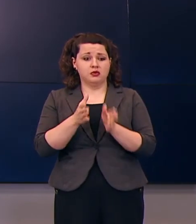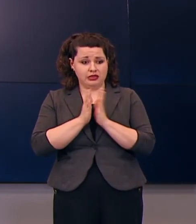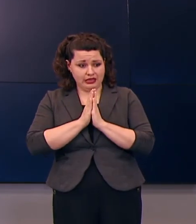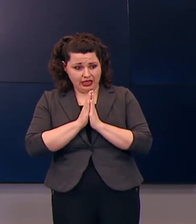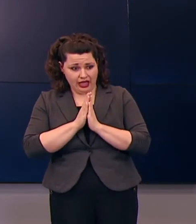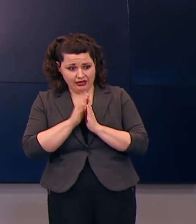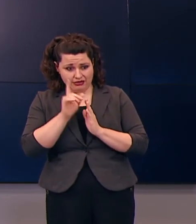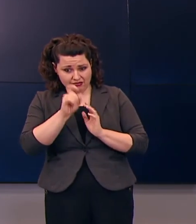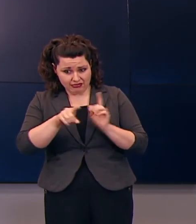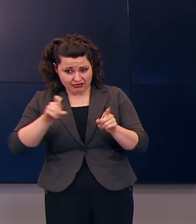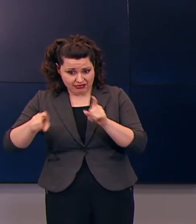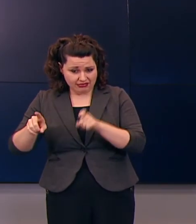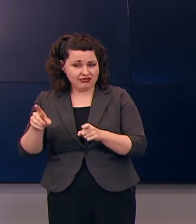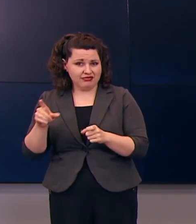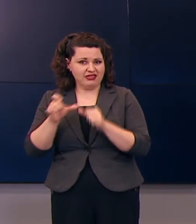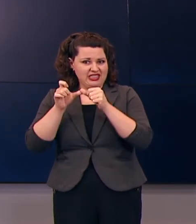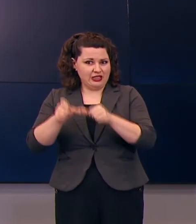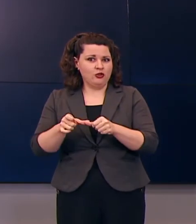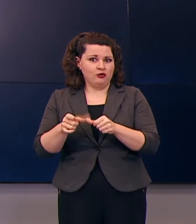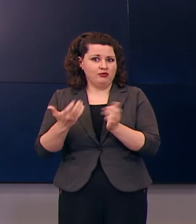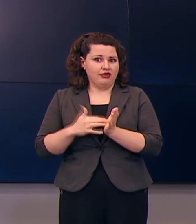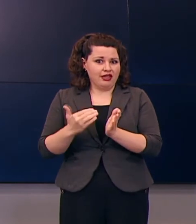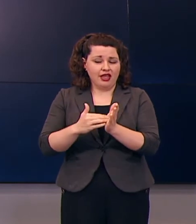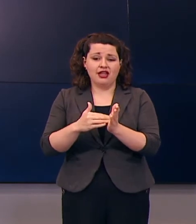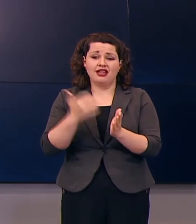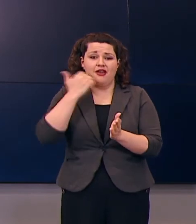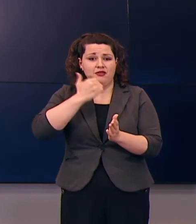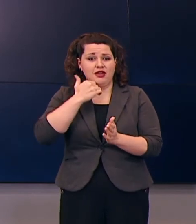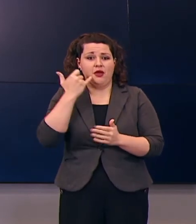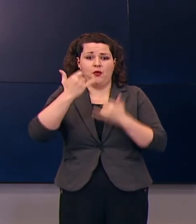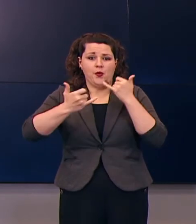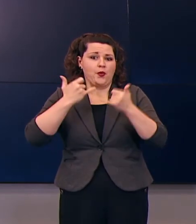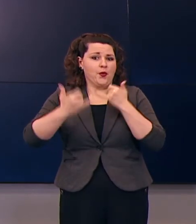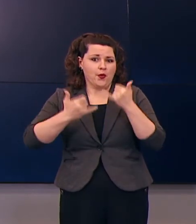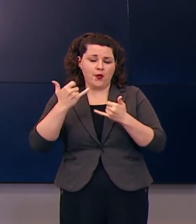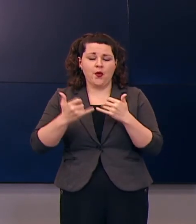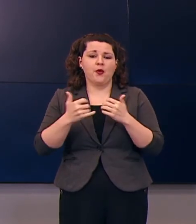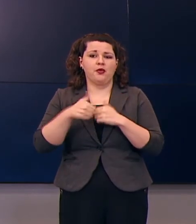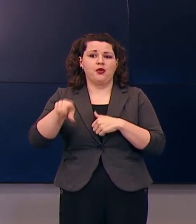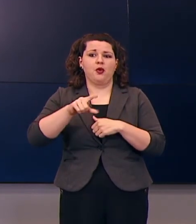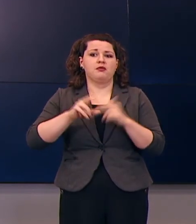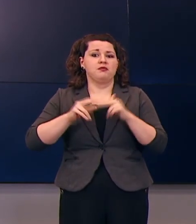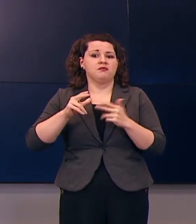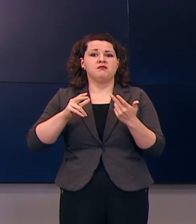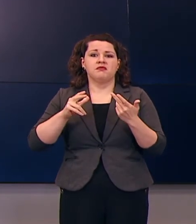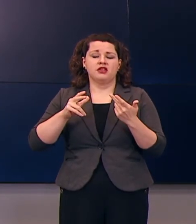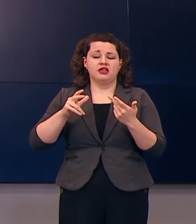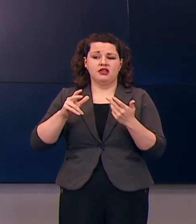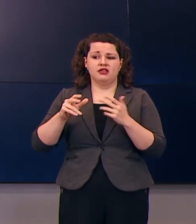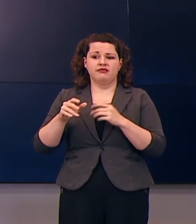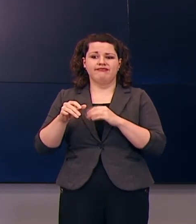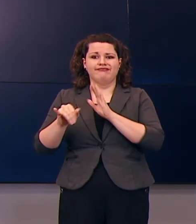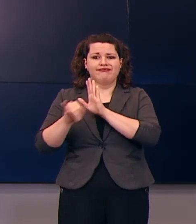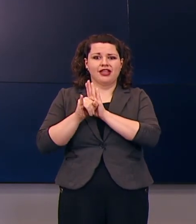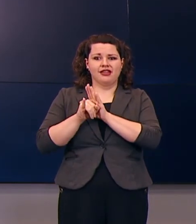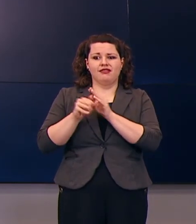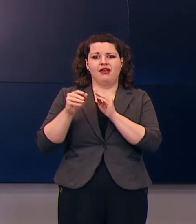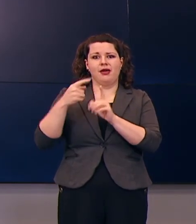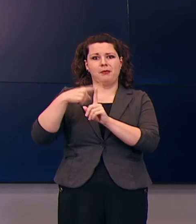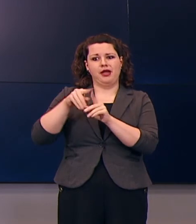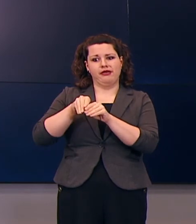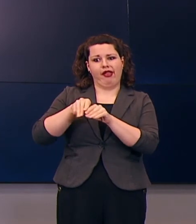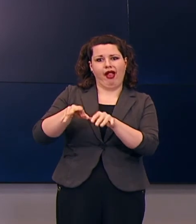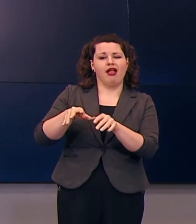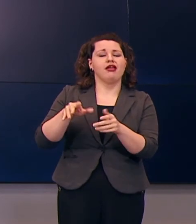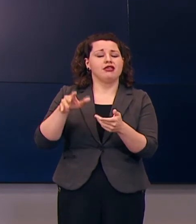those questions of facilities, and we have daily phone calls with facilities where outbreaks have been identified, and those are some of the things that